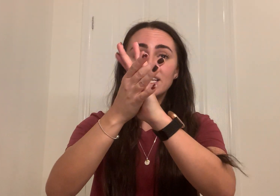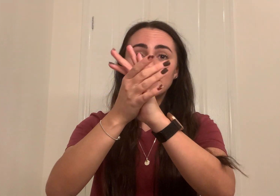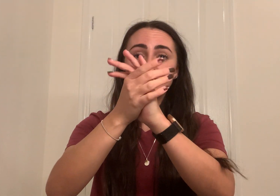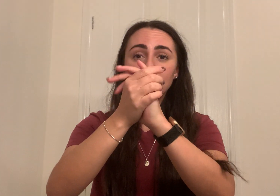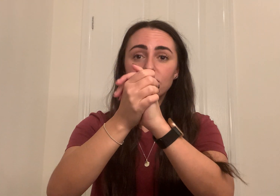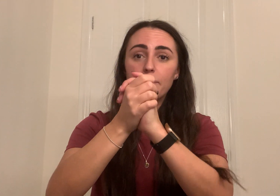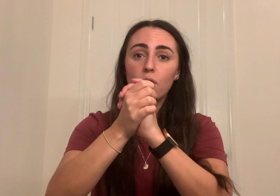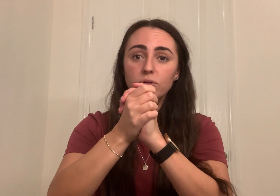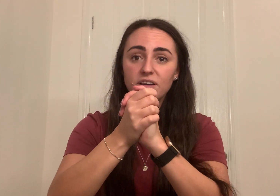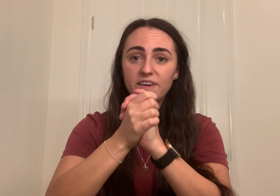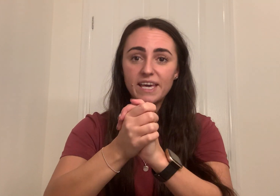hand grab hold of his